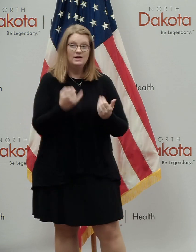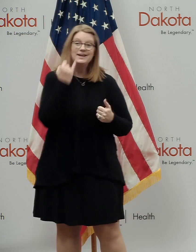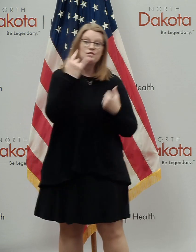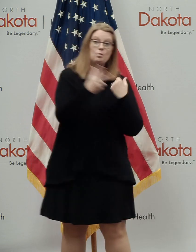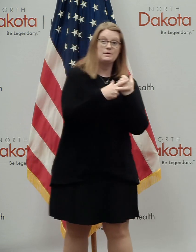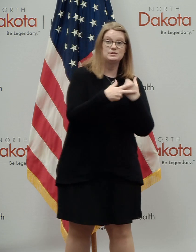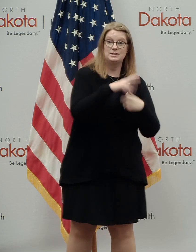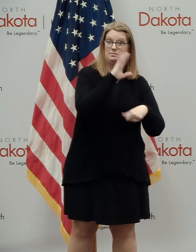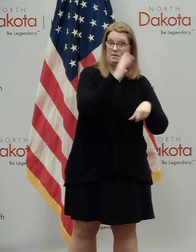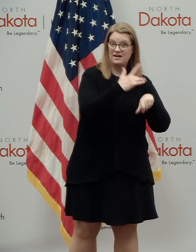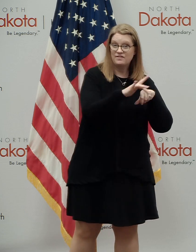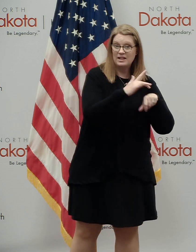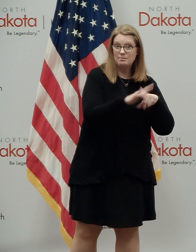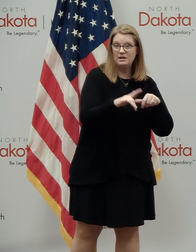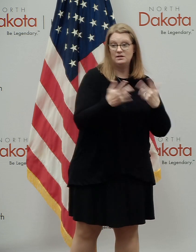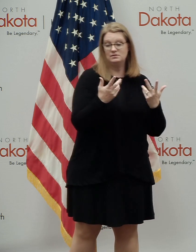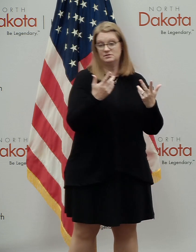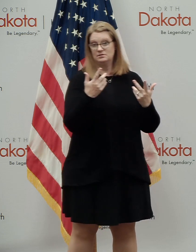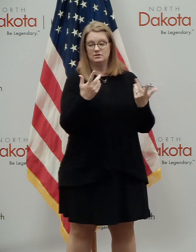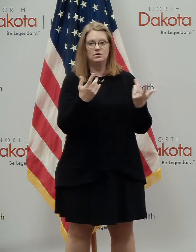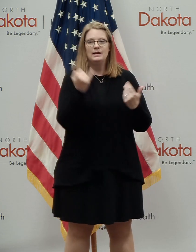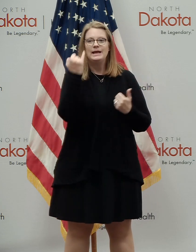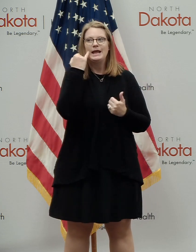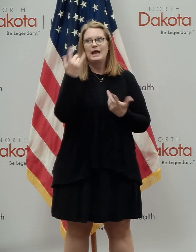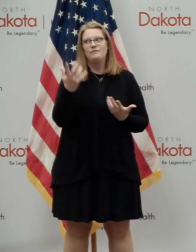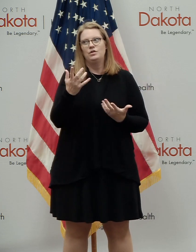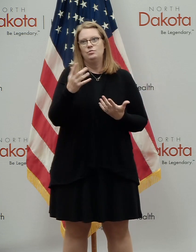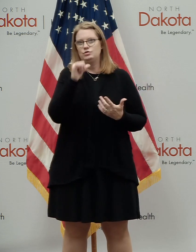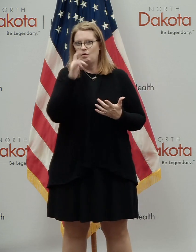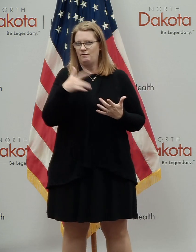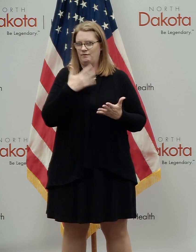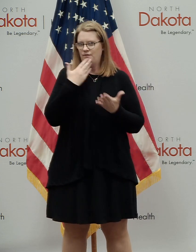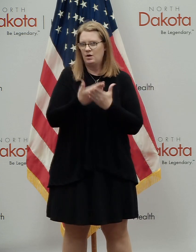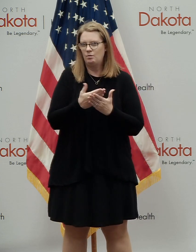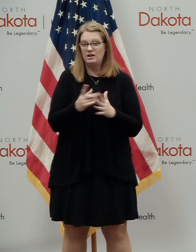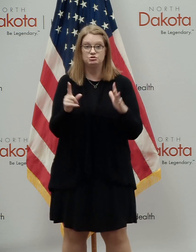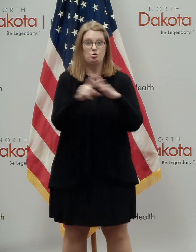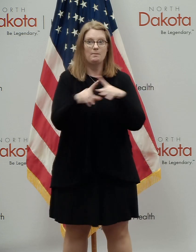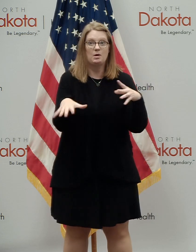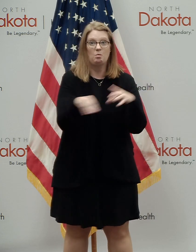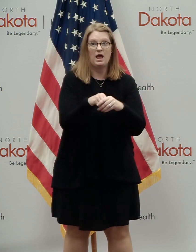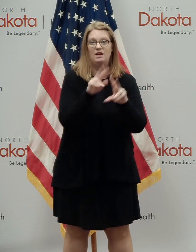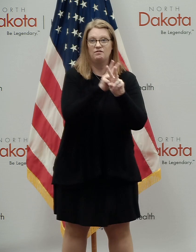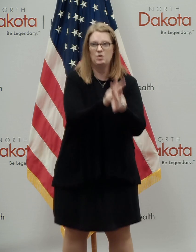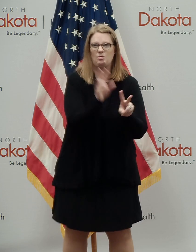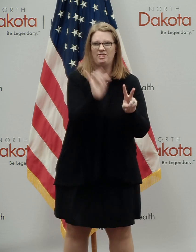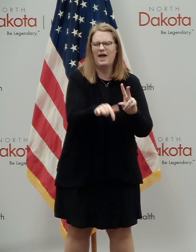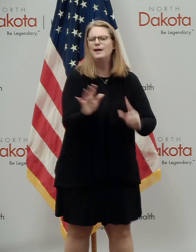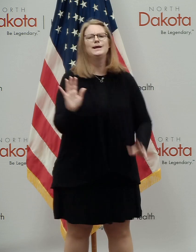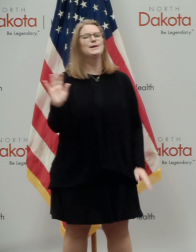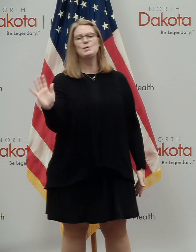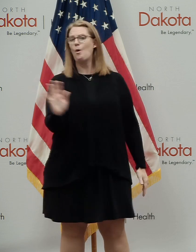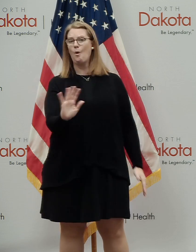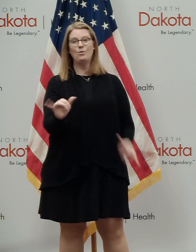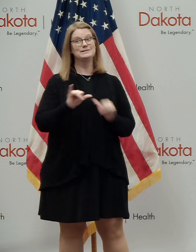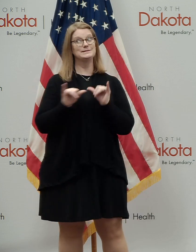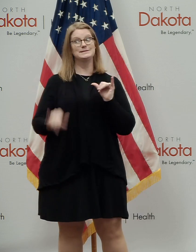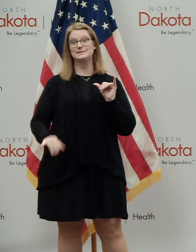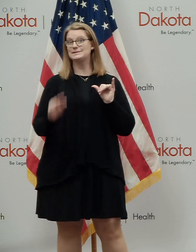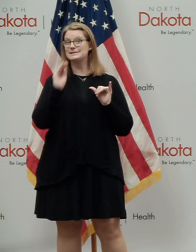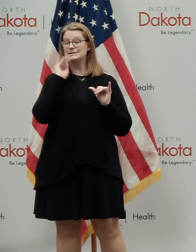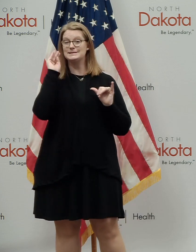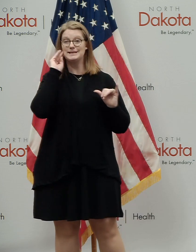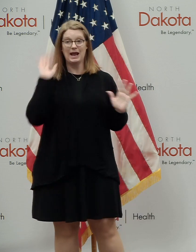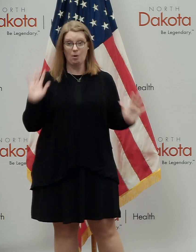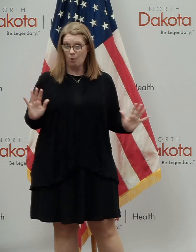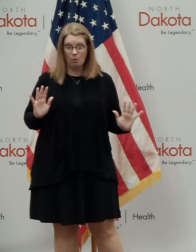capacity, not feeling well, have symptoms, don't go to large events. So we want to make sure that we're providing guidance that matches a